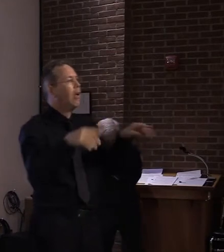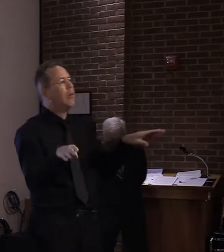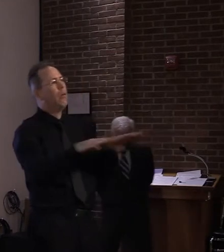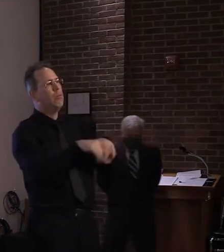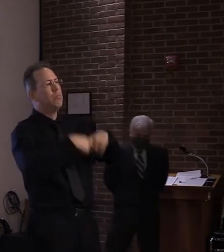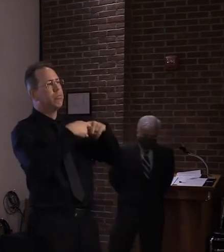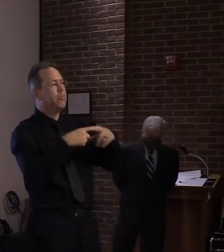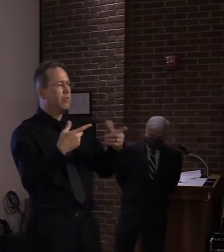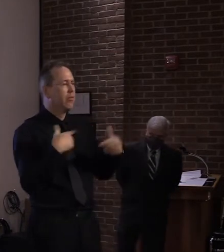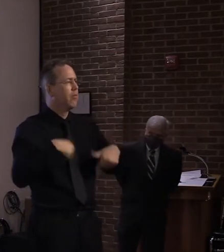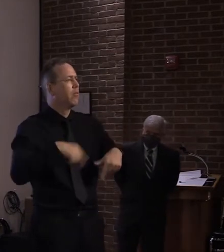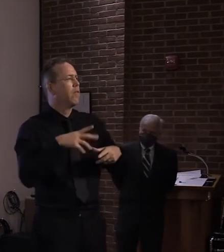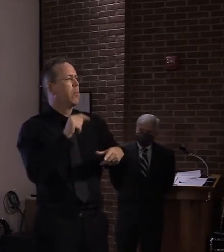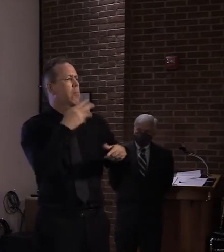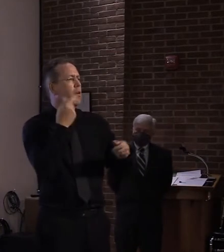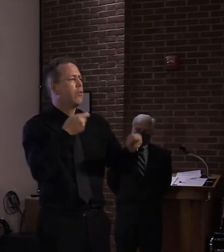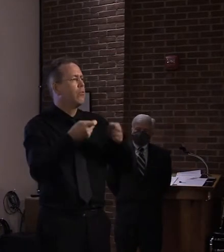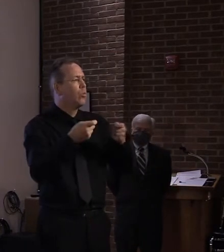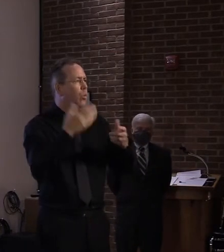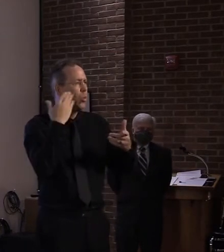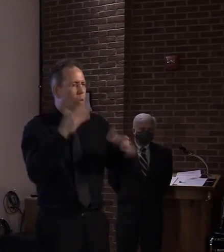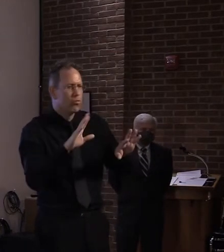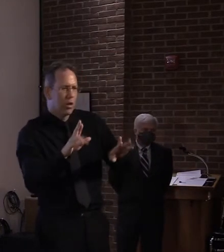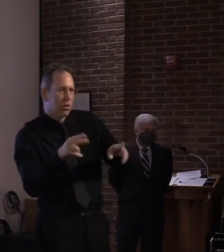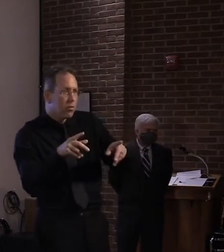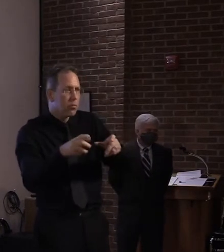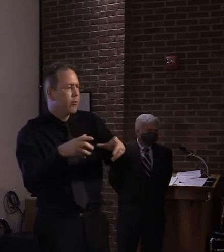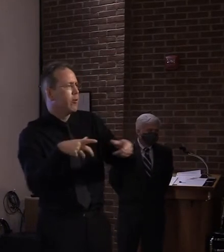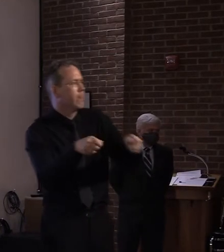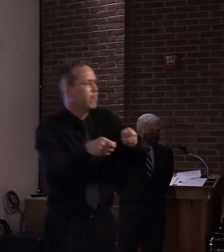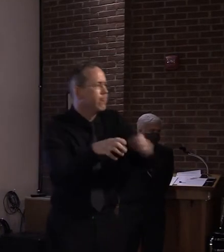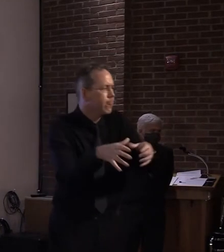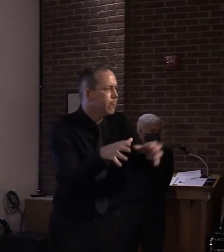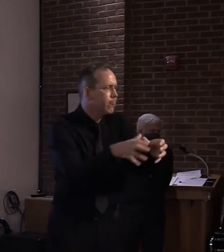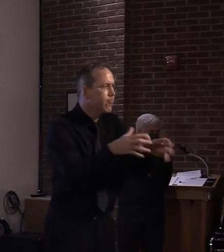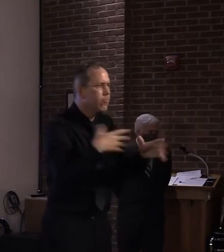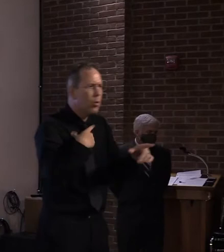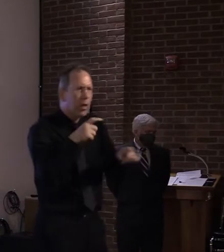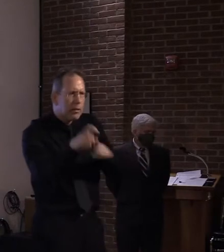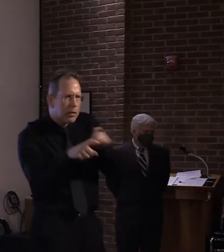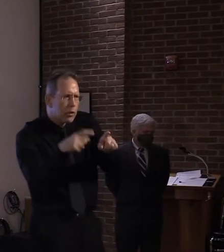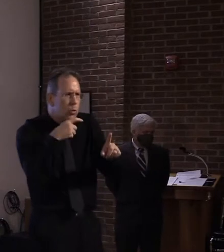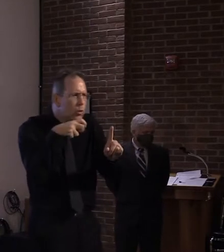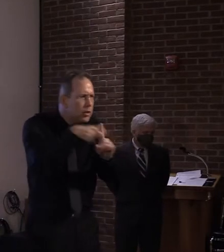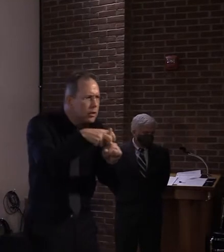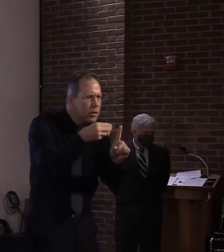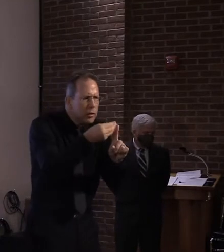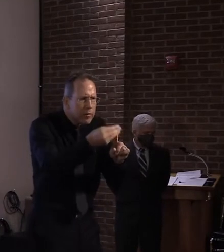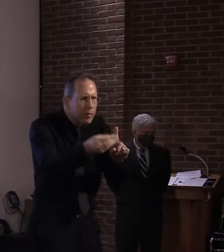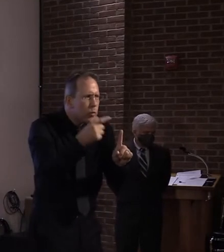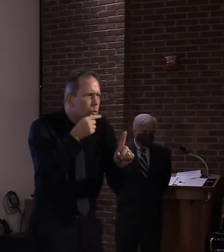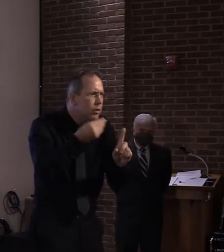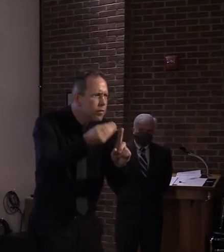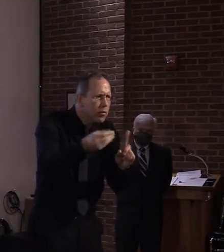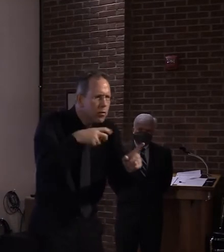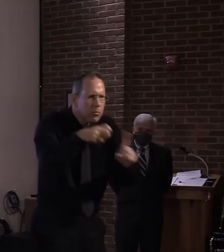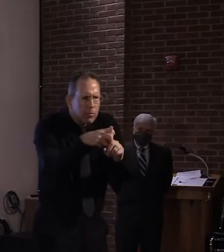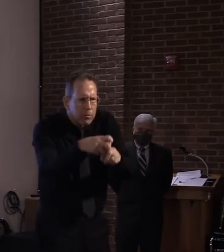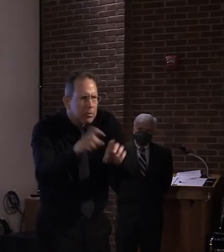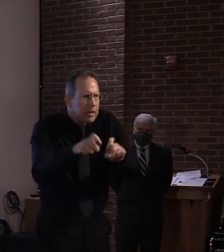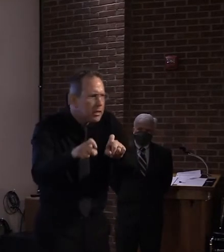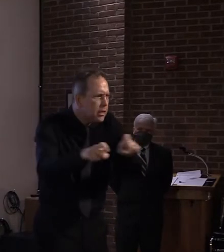the testing capability to flatten the curve again with this containment strategy. So that's the